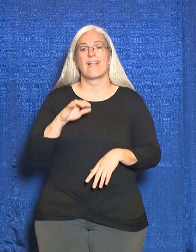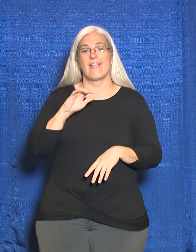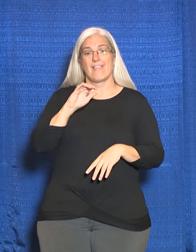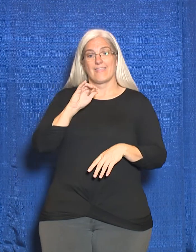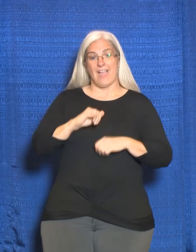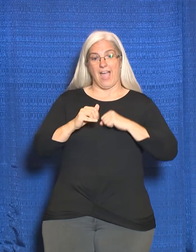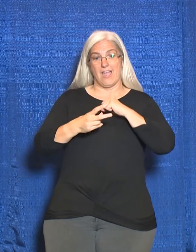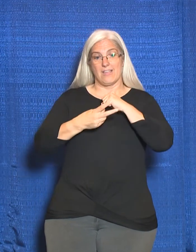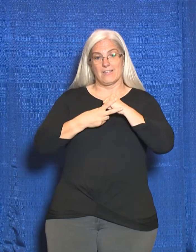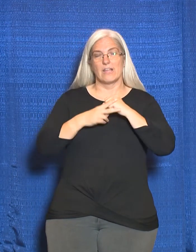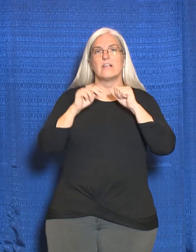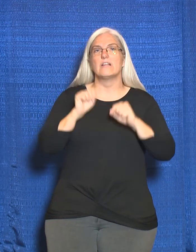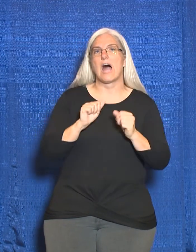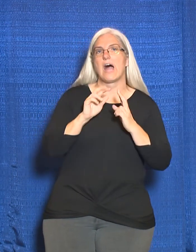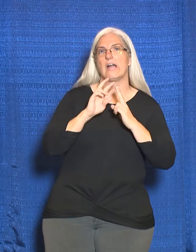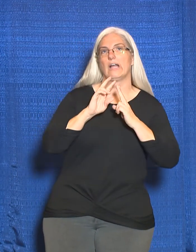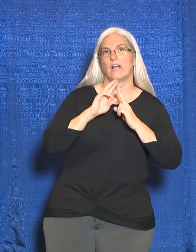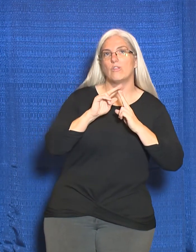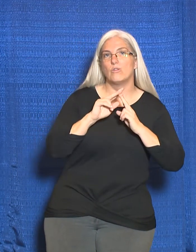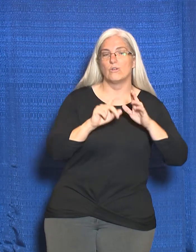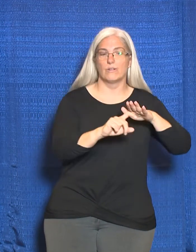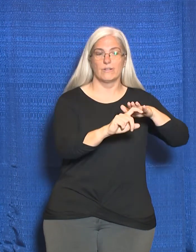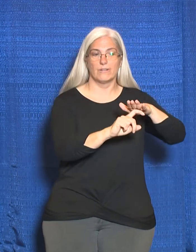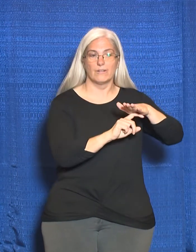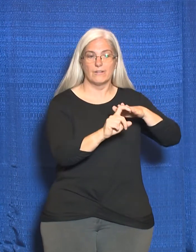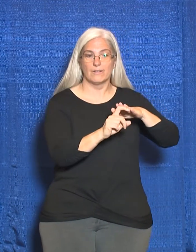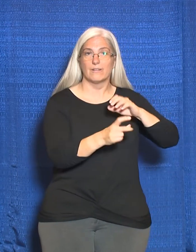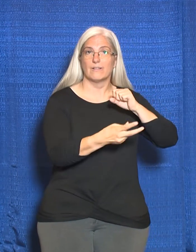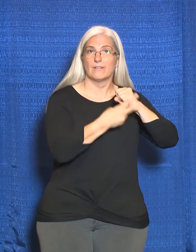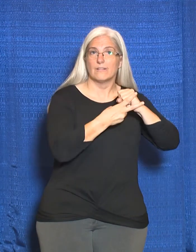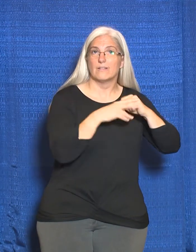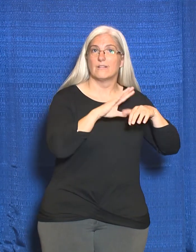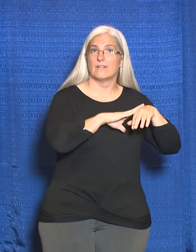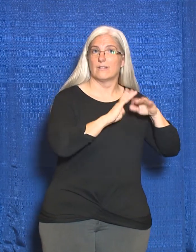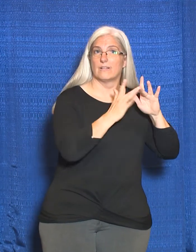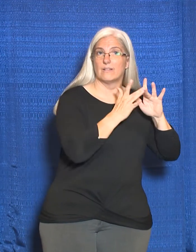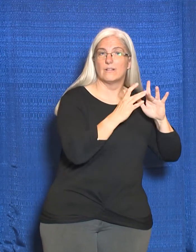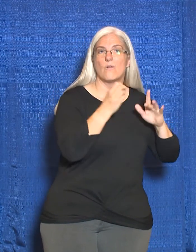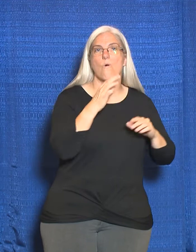They can be stored electronically or as hard copies.